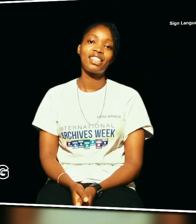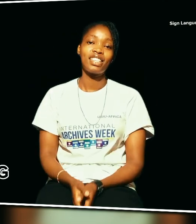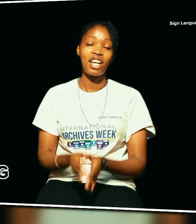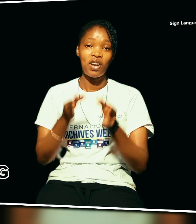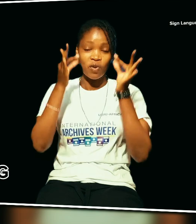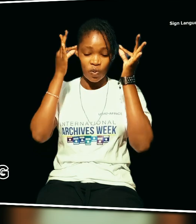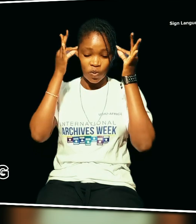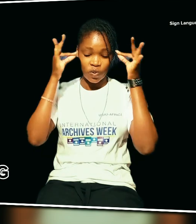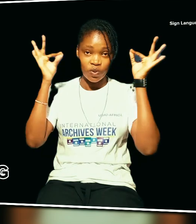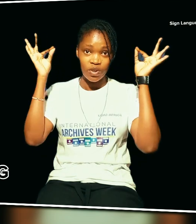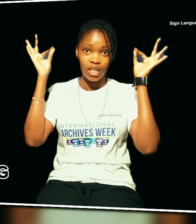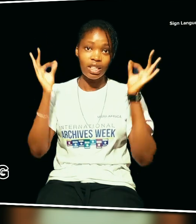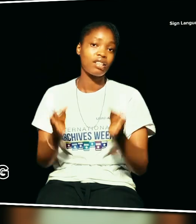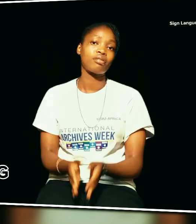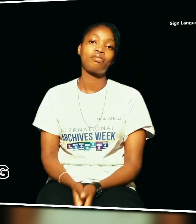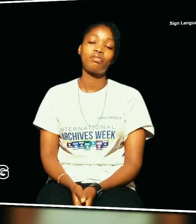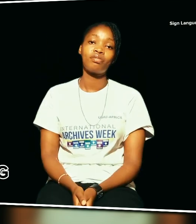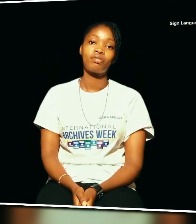Wedding.